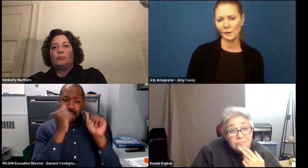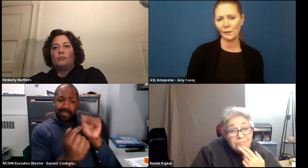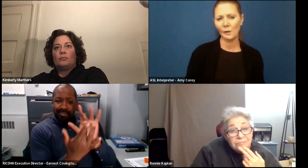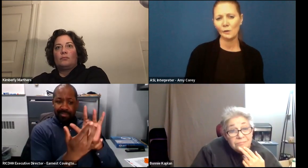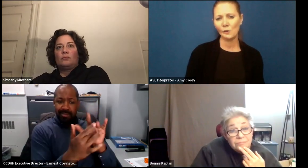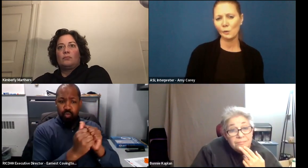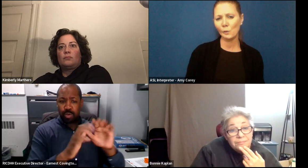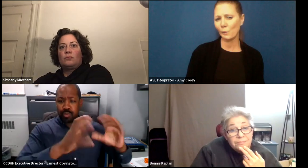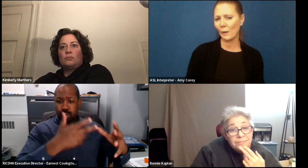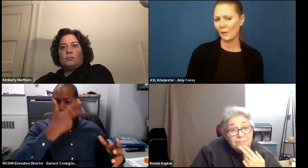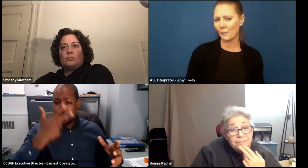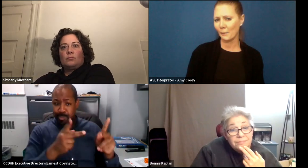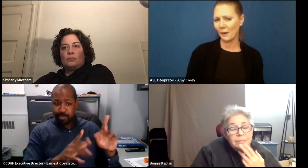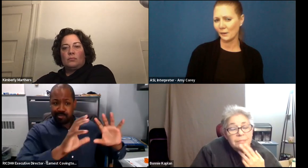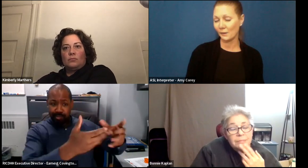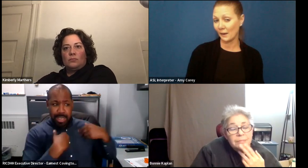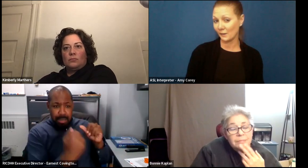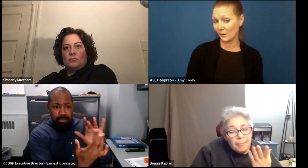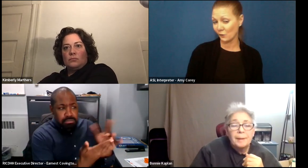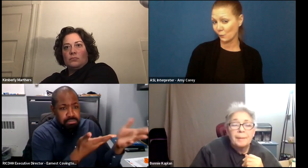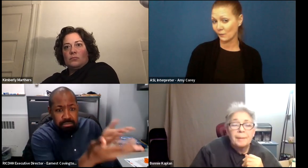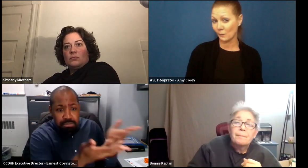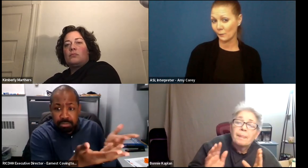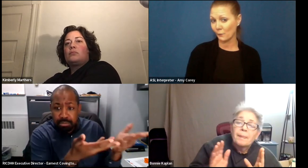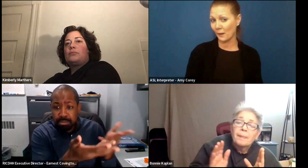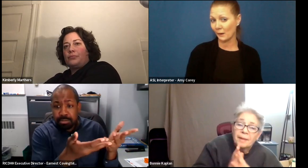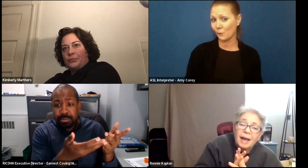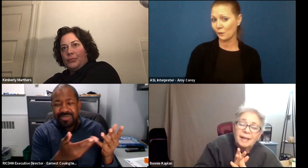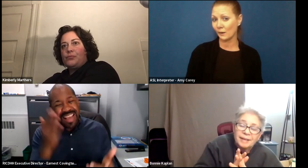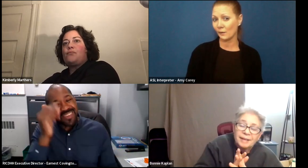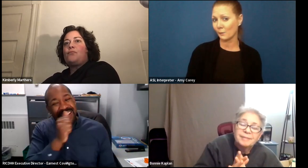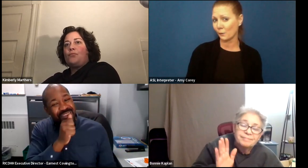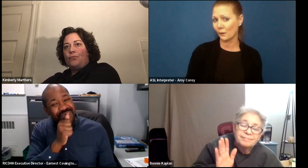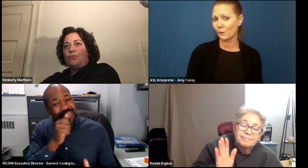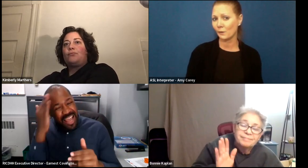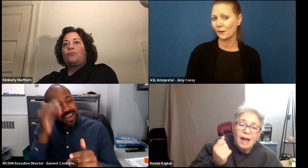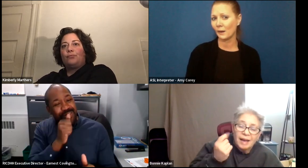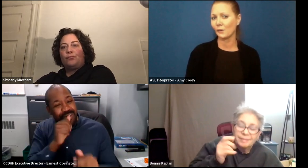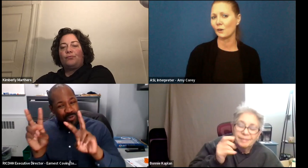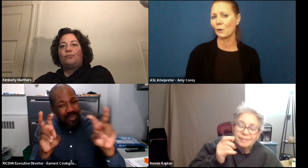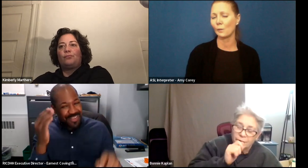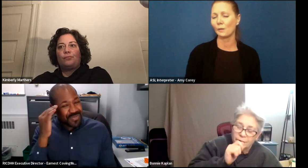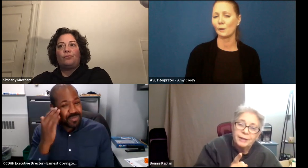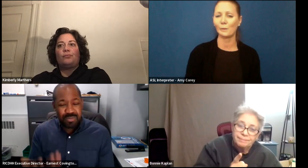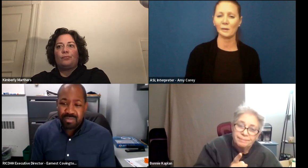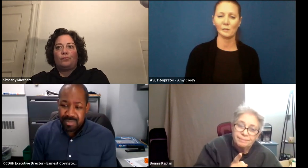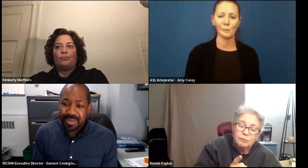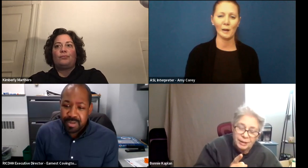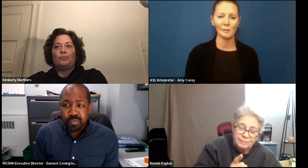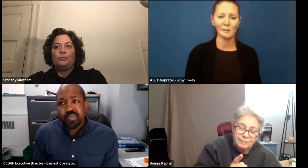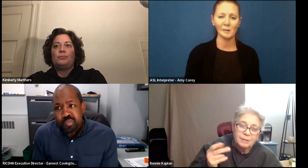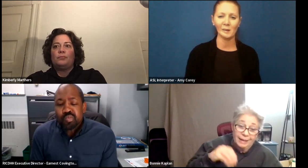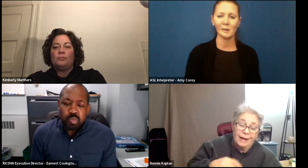Ernest here, do you have a way that maybe I could get in touch with someone from that community, the immigrant community? I know, because